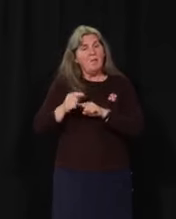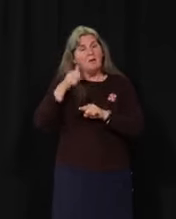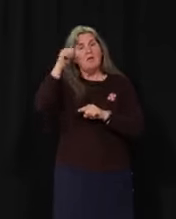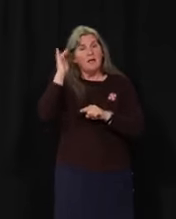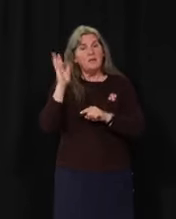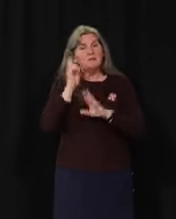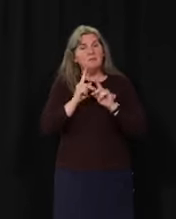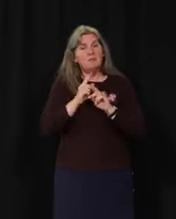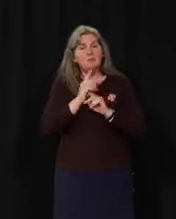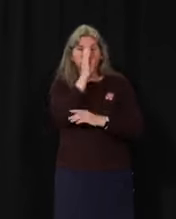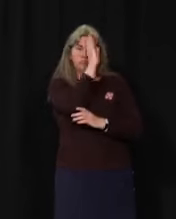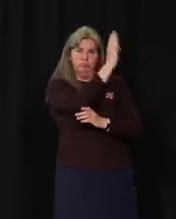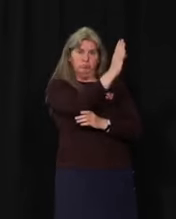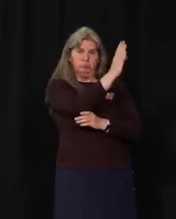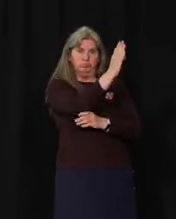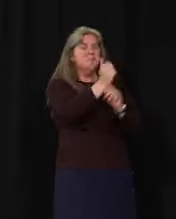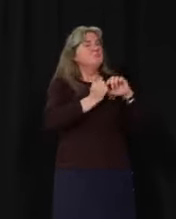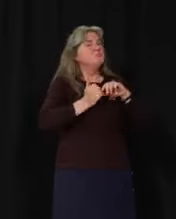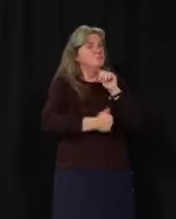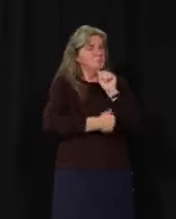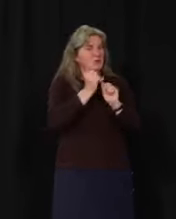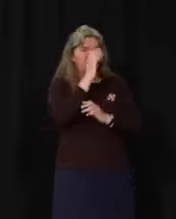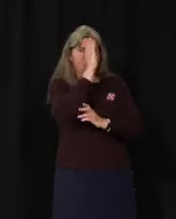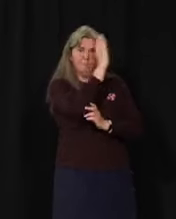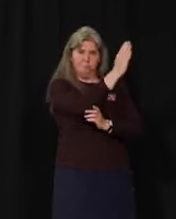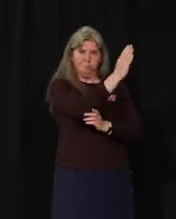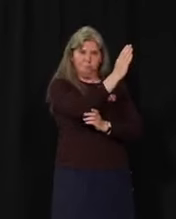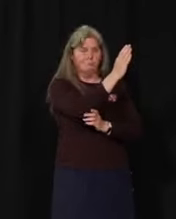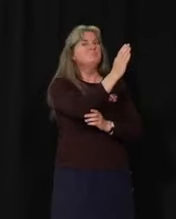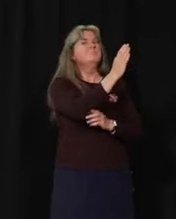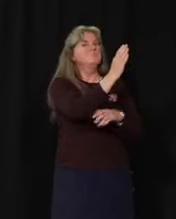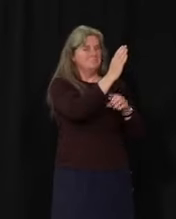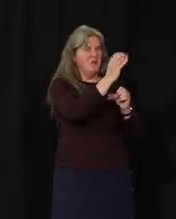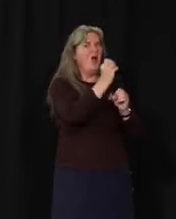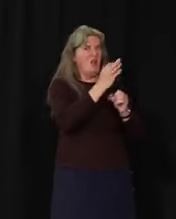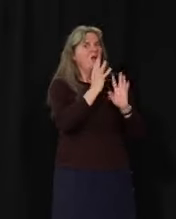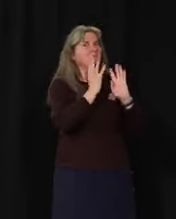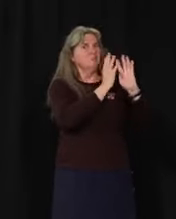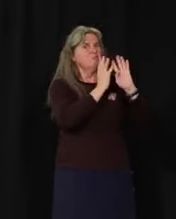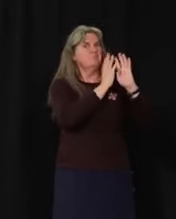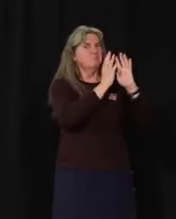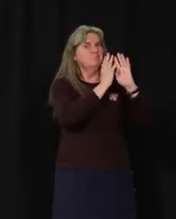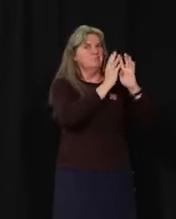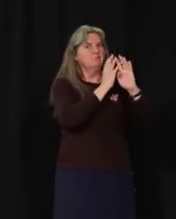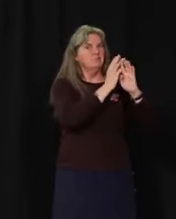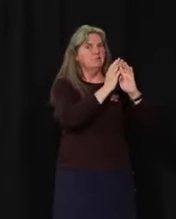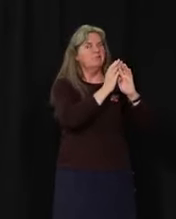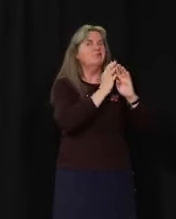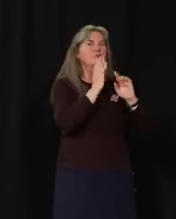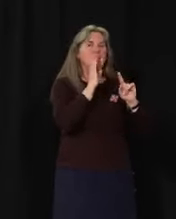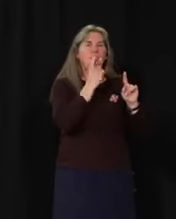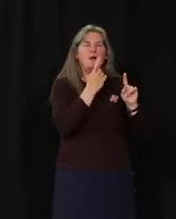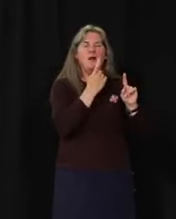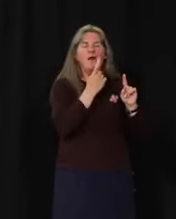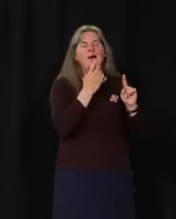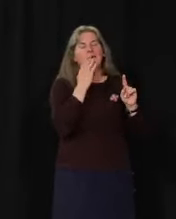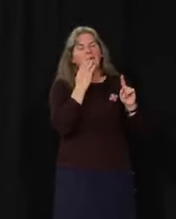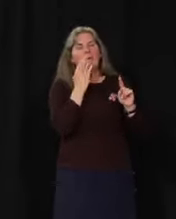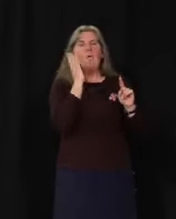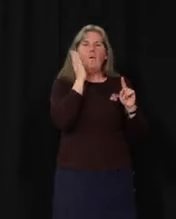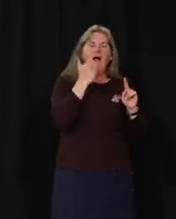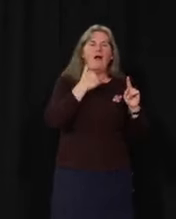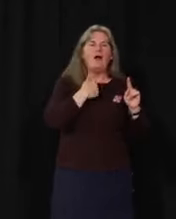routes and they're making their way through, and it's been a lot of traffic that goes there. There will, in every case, be people